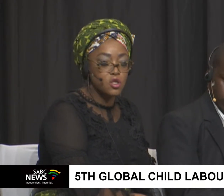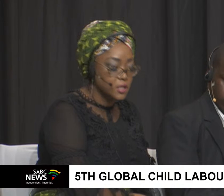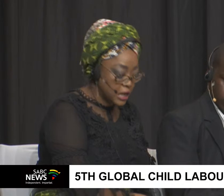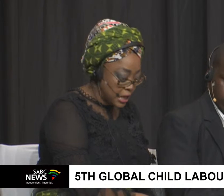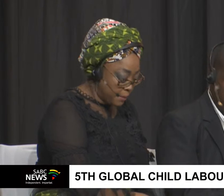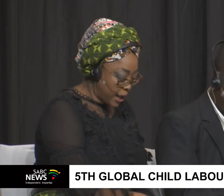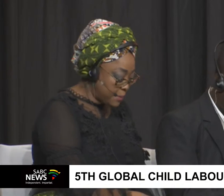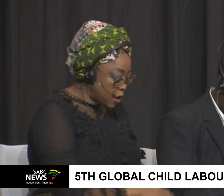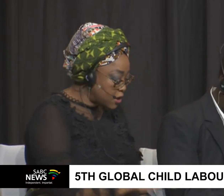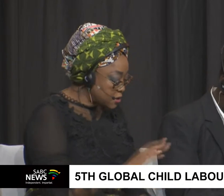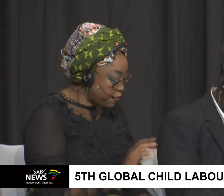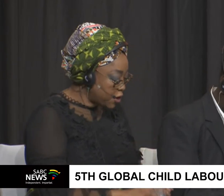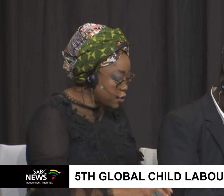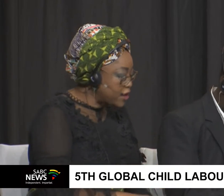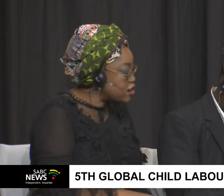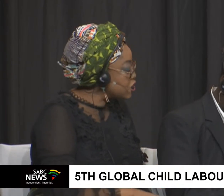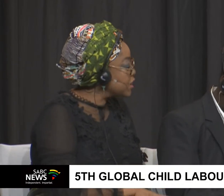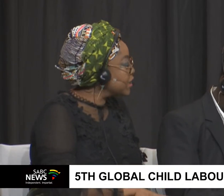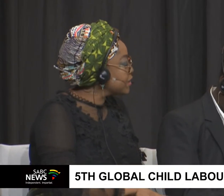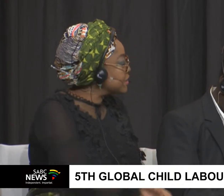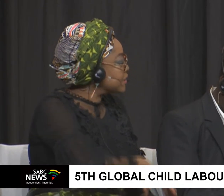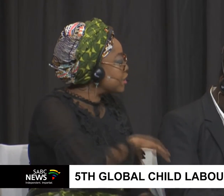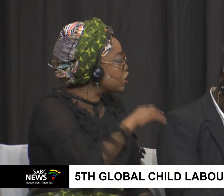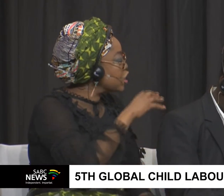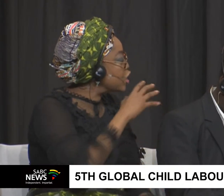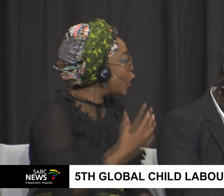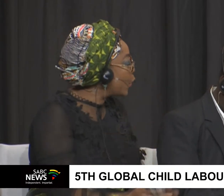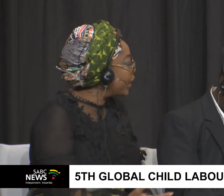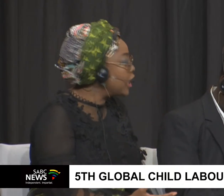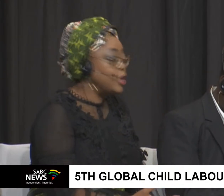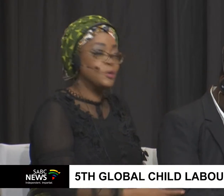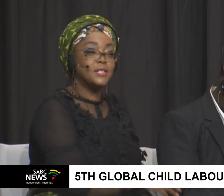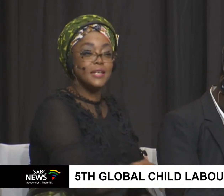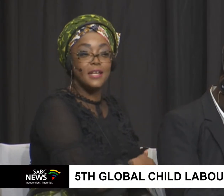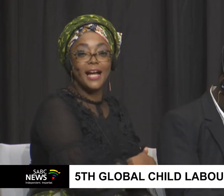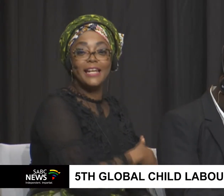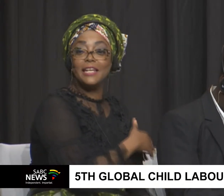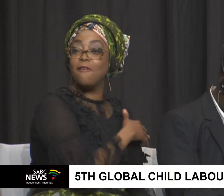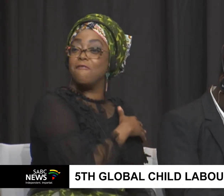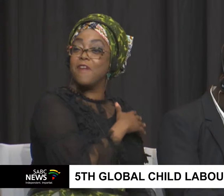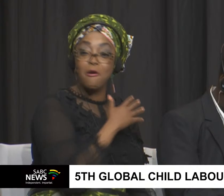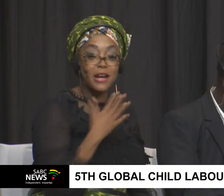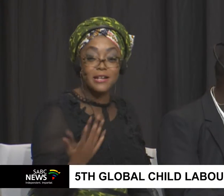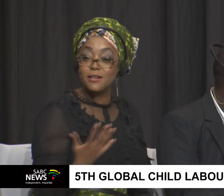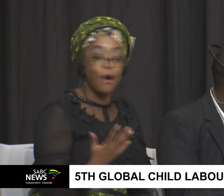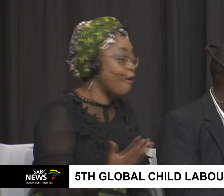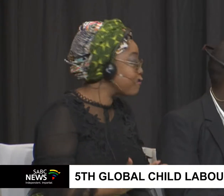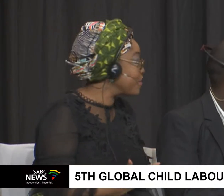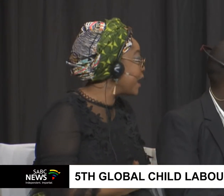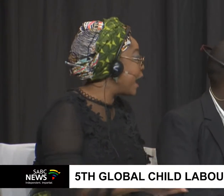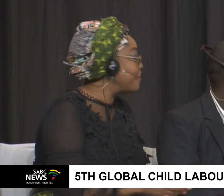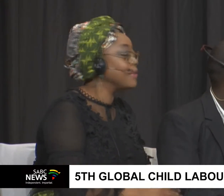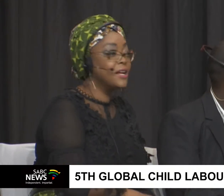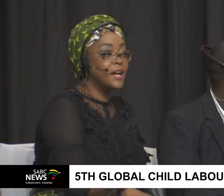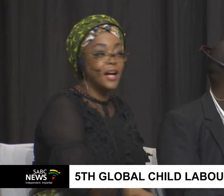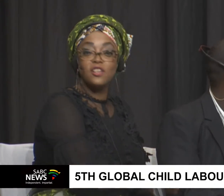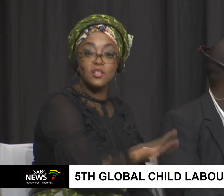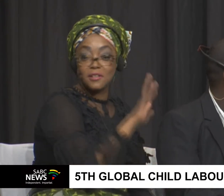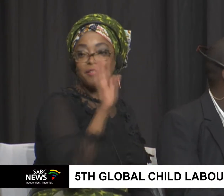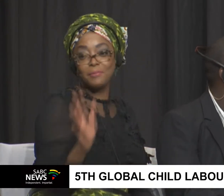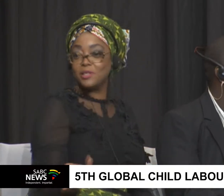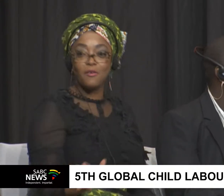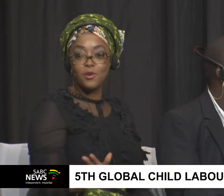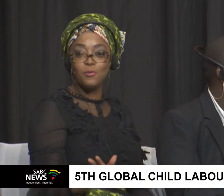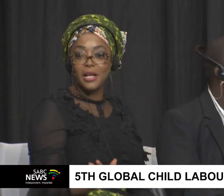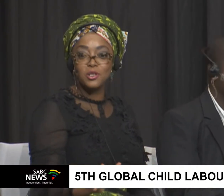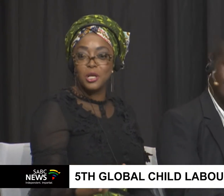us. Let me just perhaps ask the first question to get the discussion going. You'll see and hear very little of me. I'm just